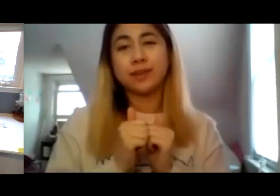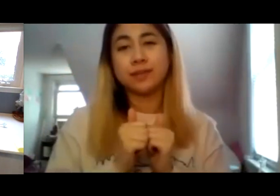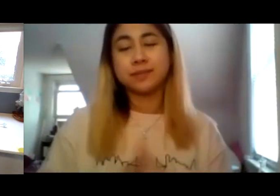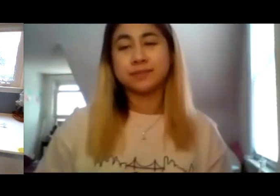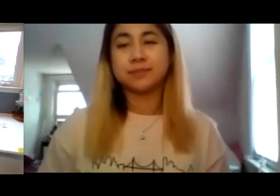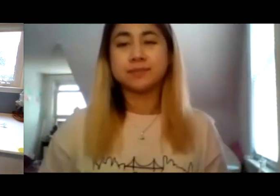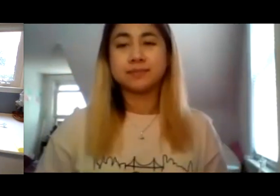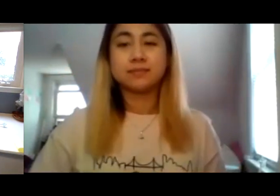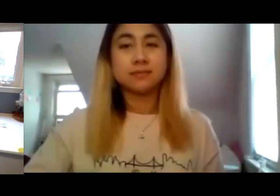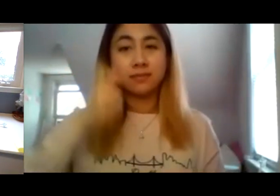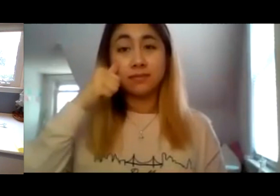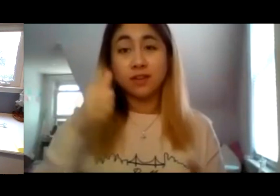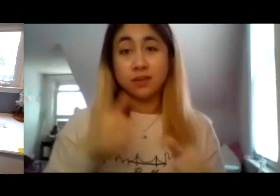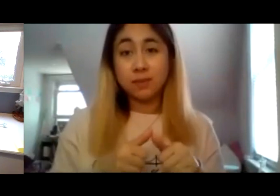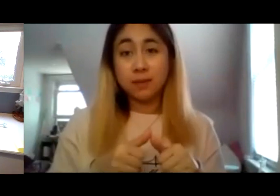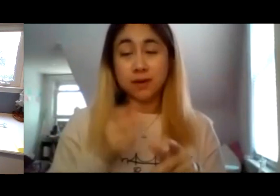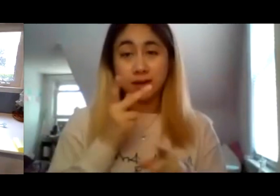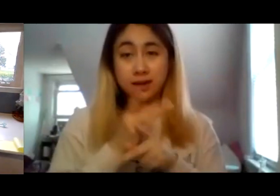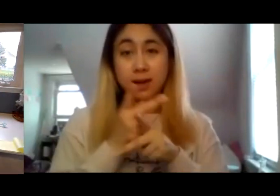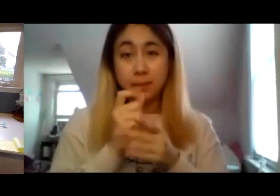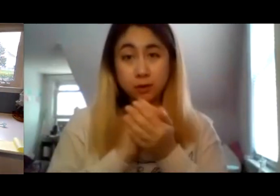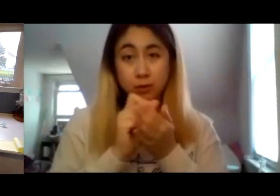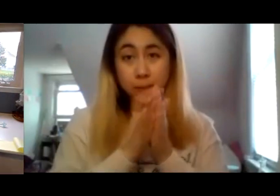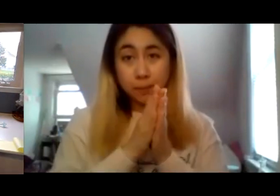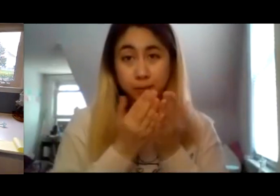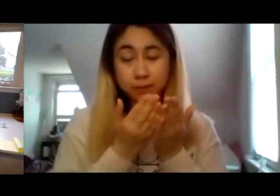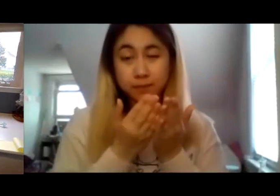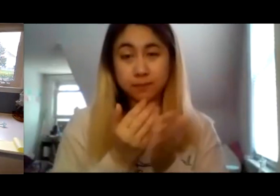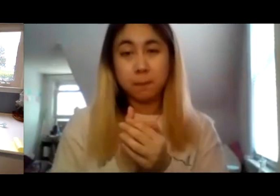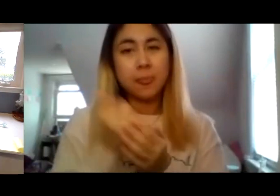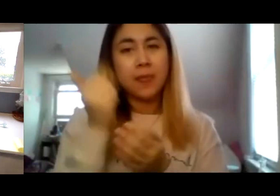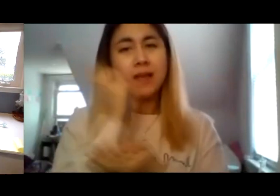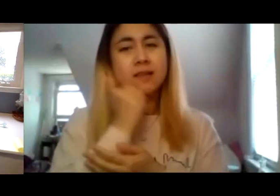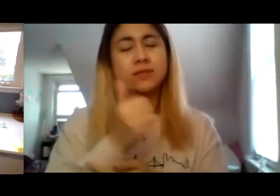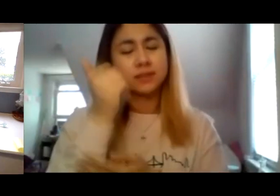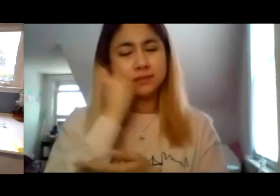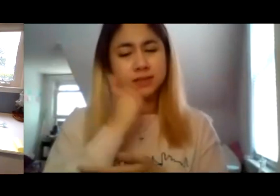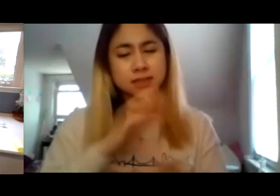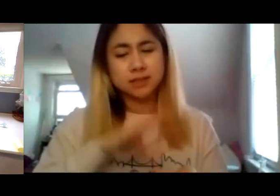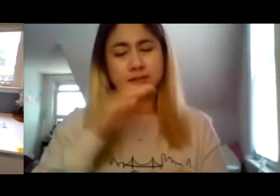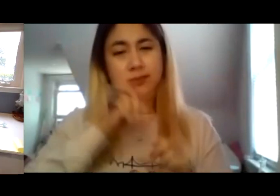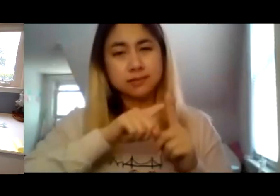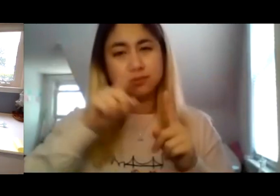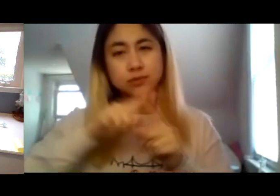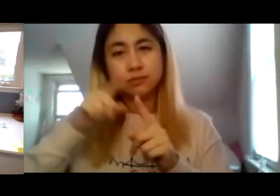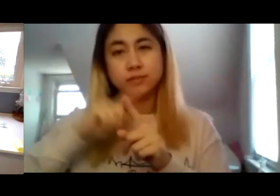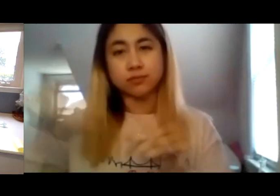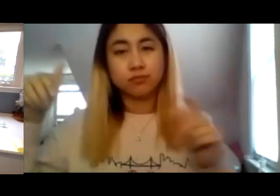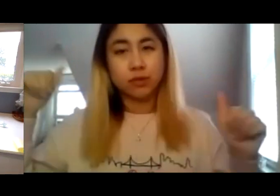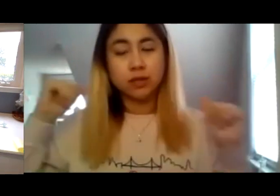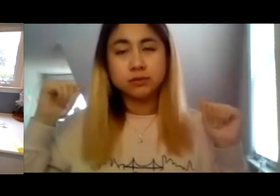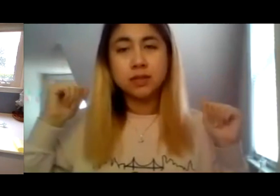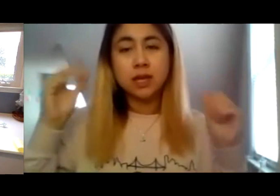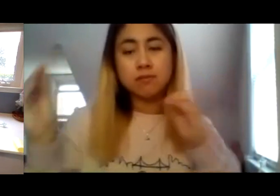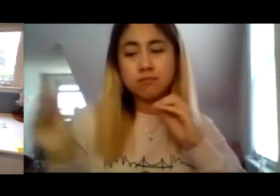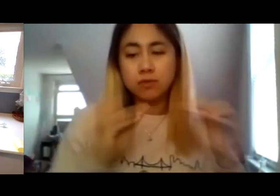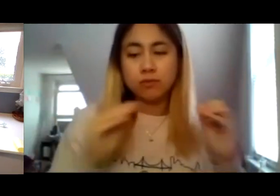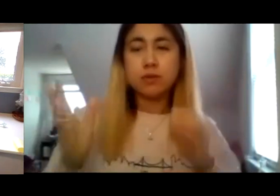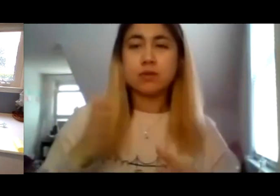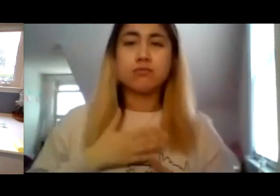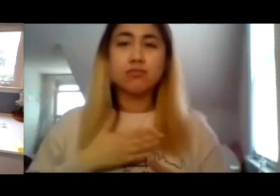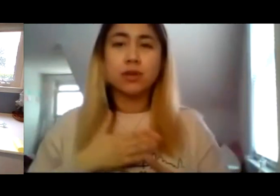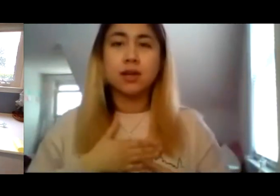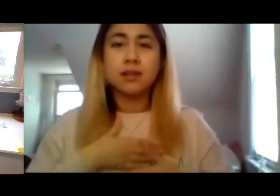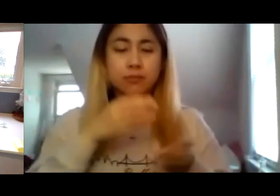So remember, we can keep our notebooks, and every day we're going to be learning different exercises, movements, breathing, putting them